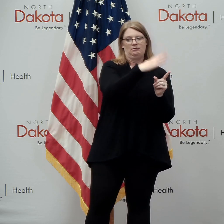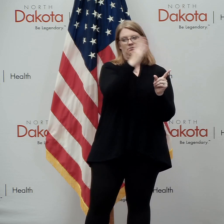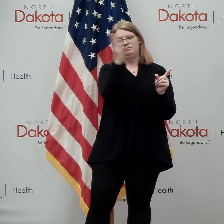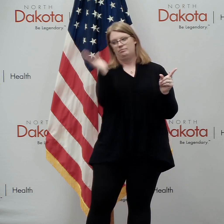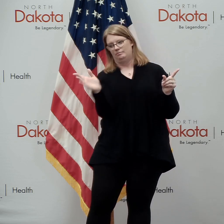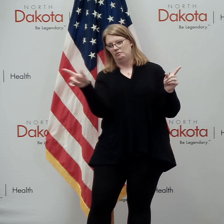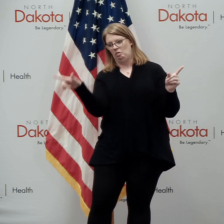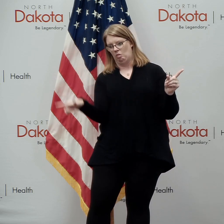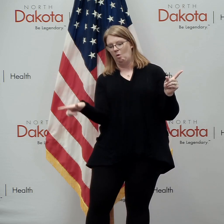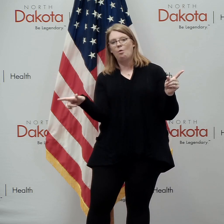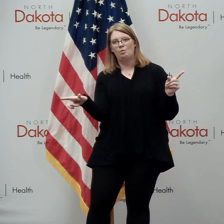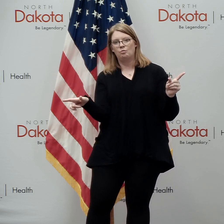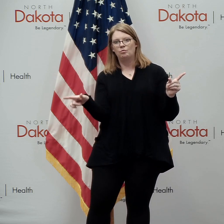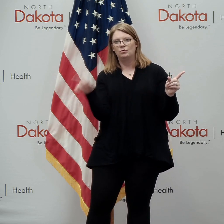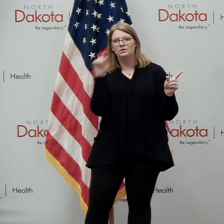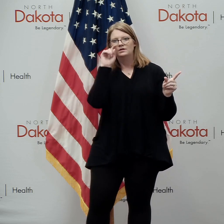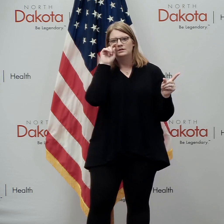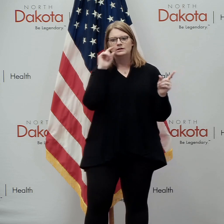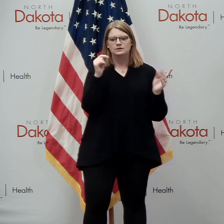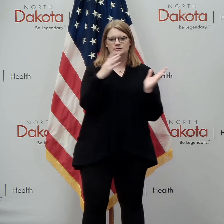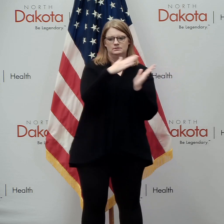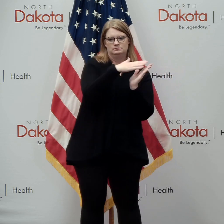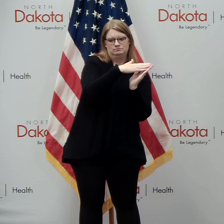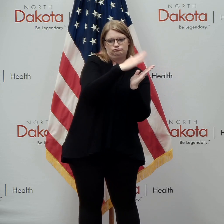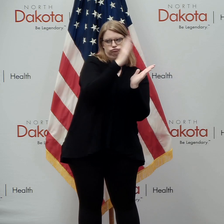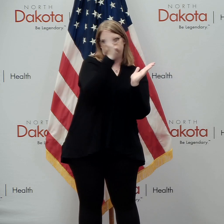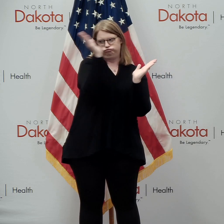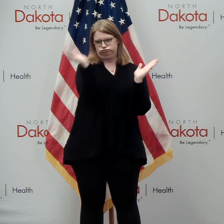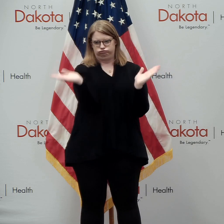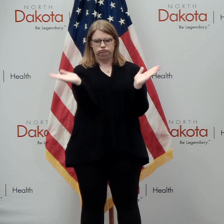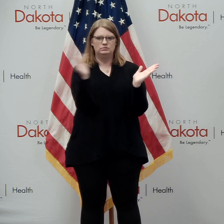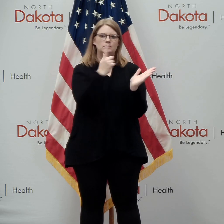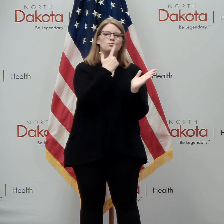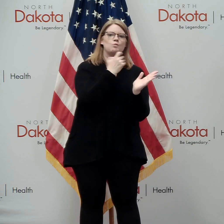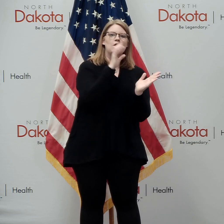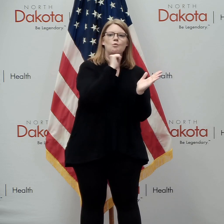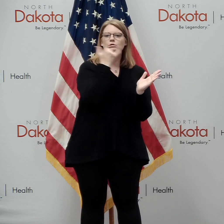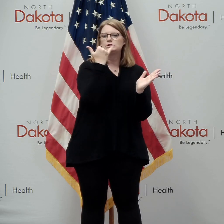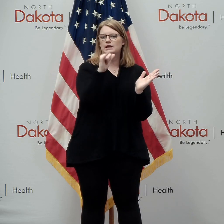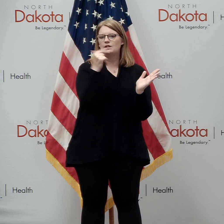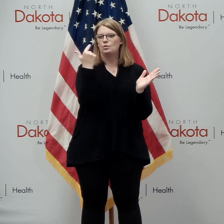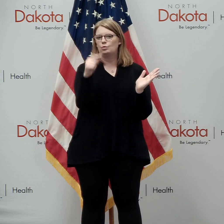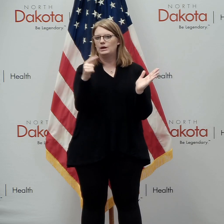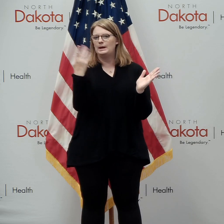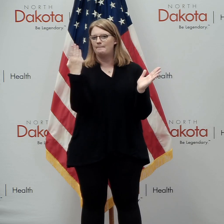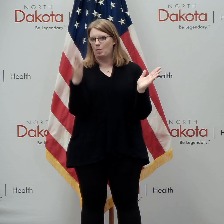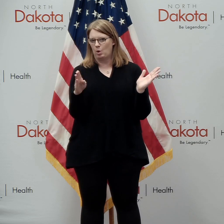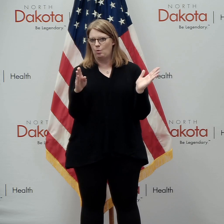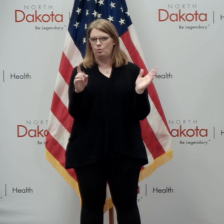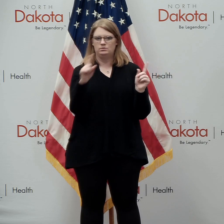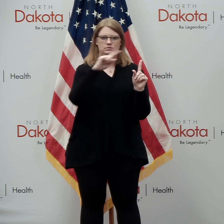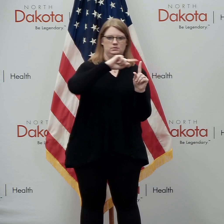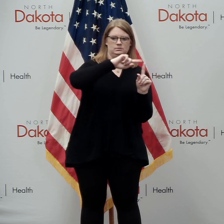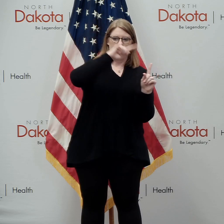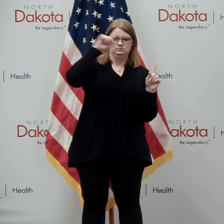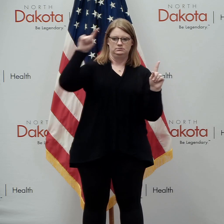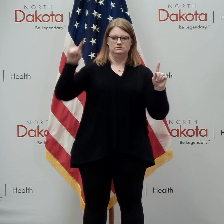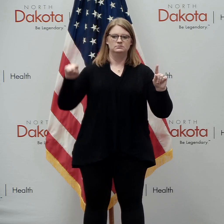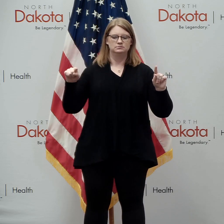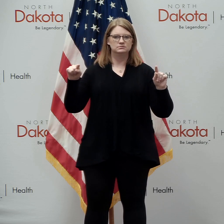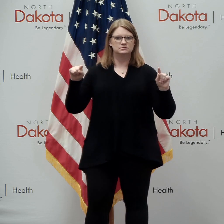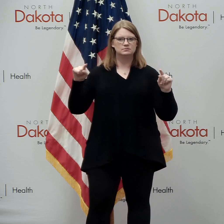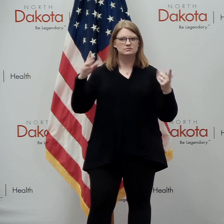color scale that follows the color spectrum, and that would be red, orange, yellow, green, and blue, or for those